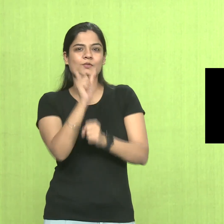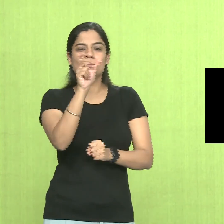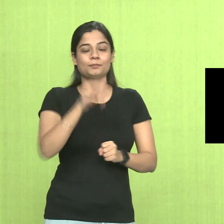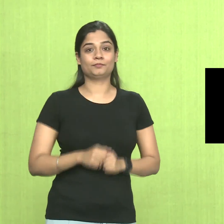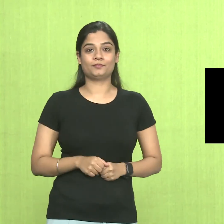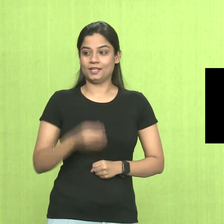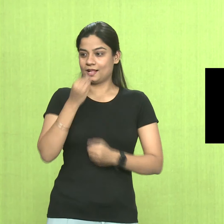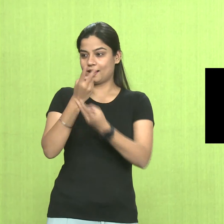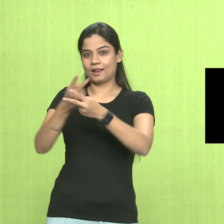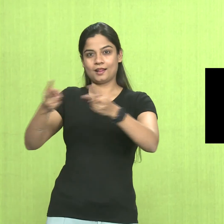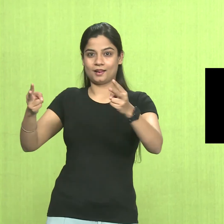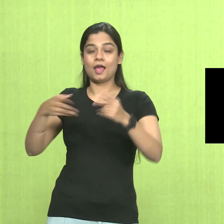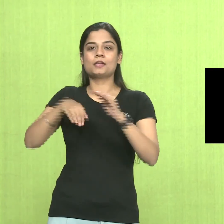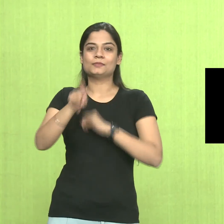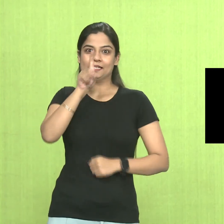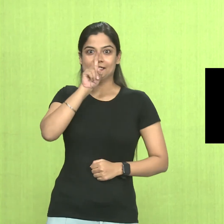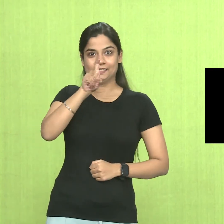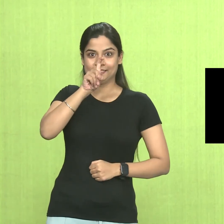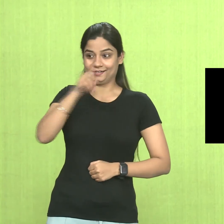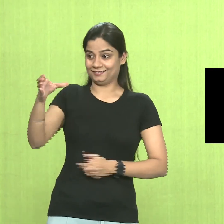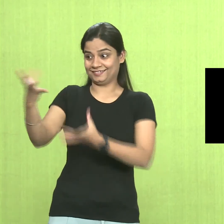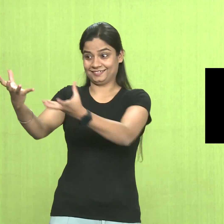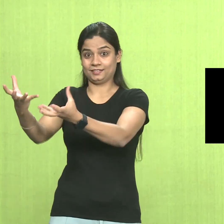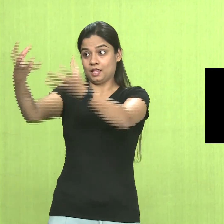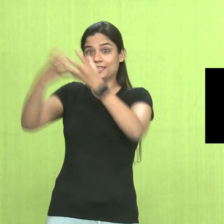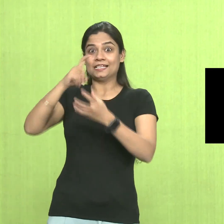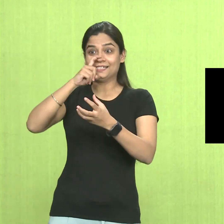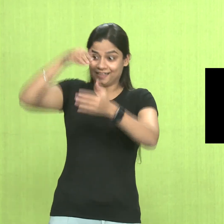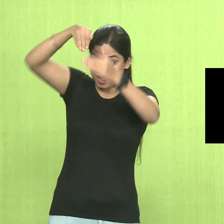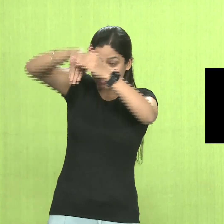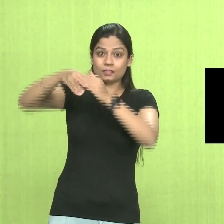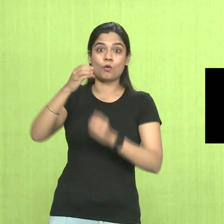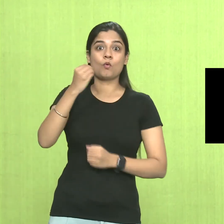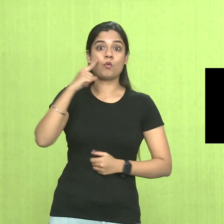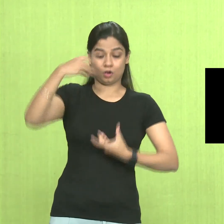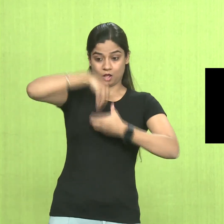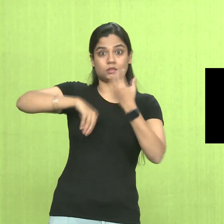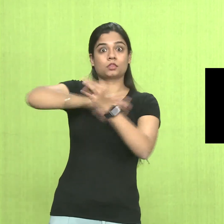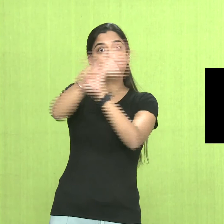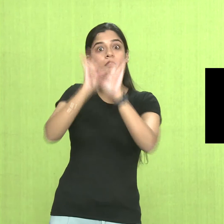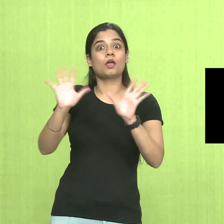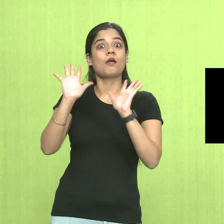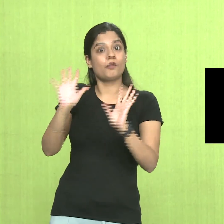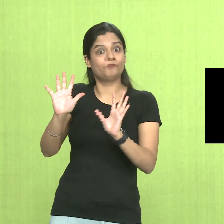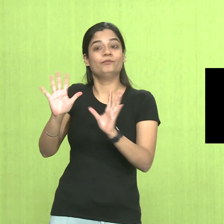Dry frying usually means that, for example, we buy some chicken or bacon which already has its own